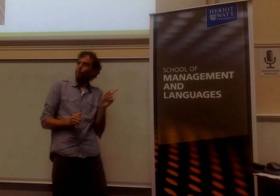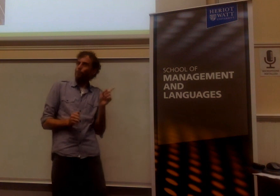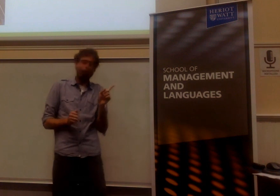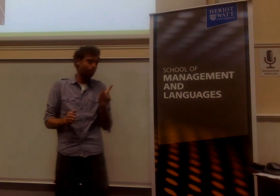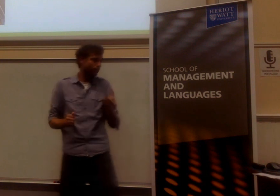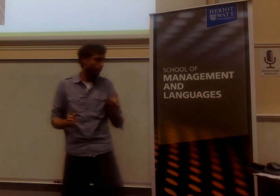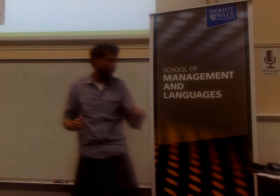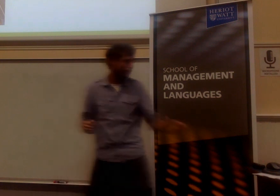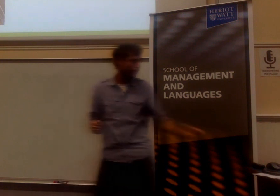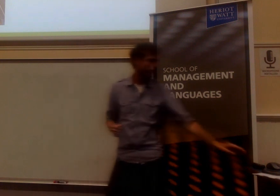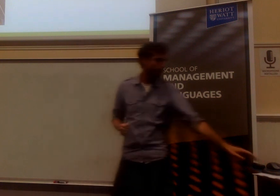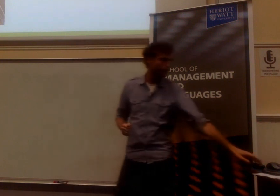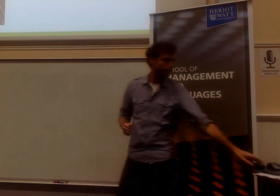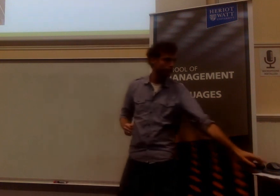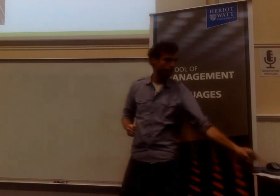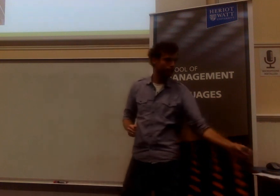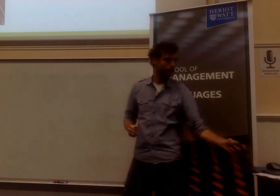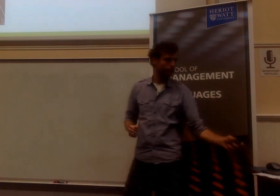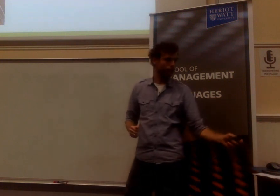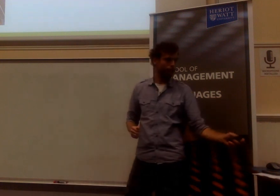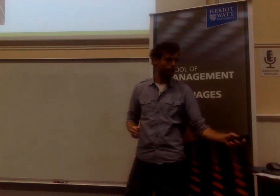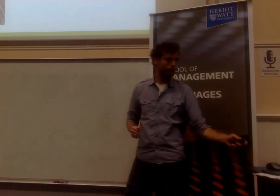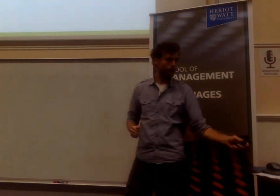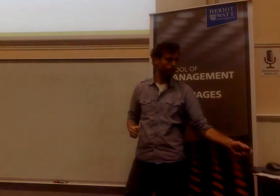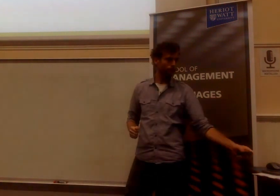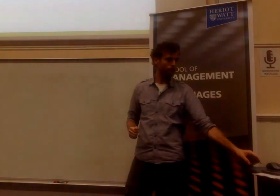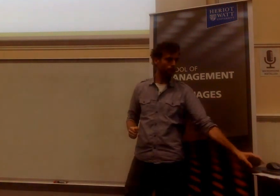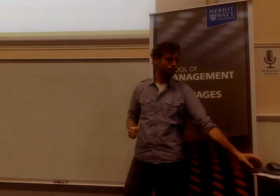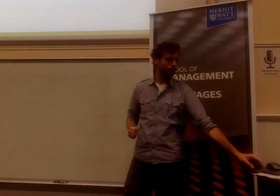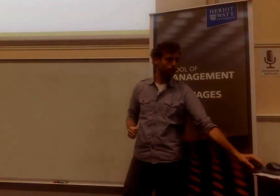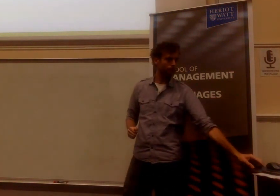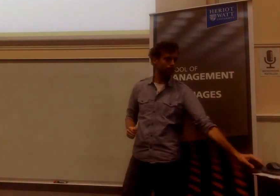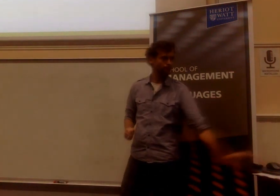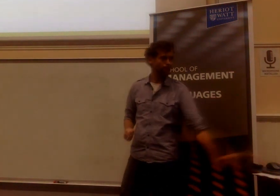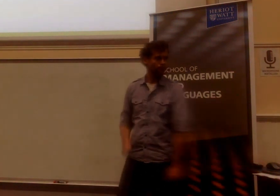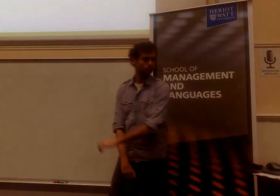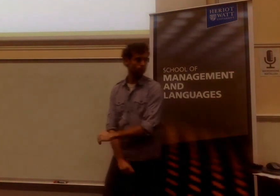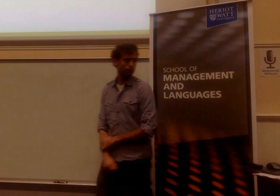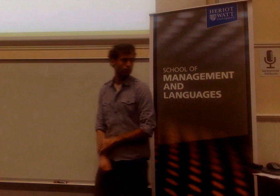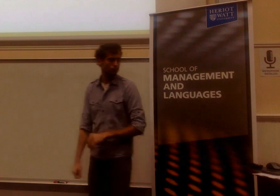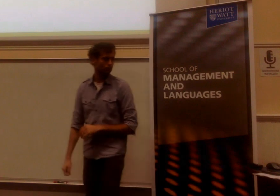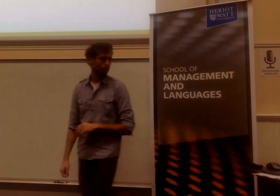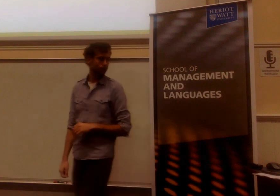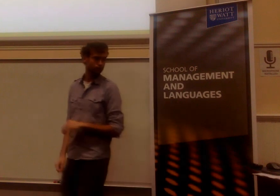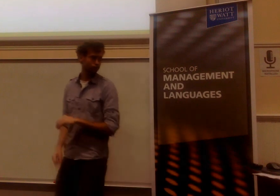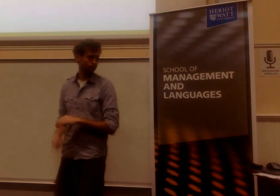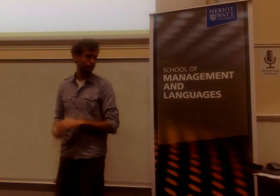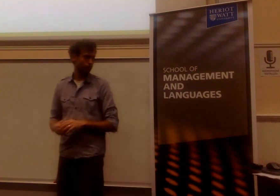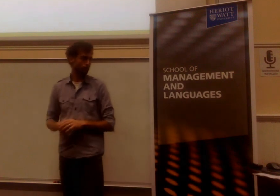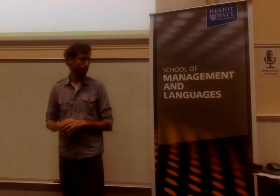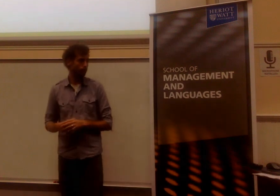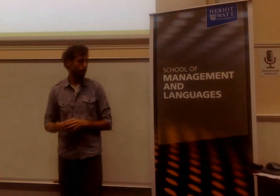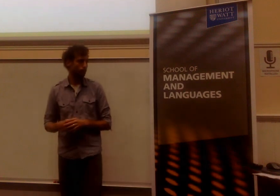they felt it would be valuable for them so that they could have direct access to European institutions that could lobby their members of the